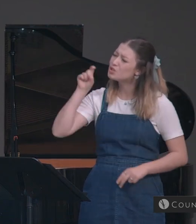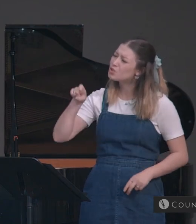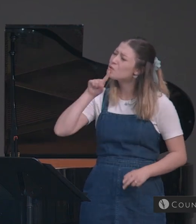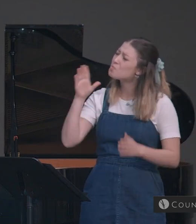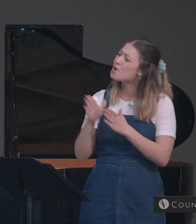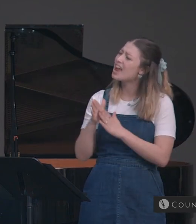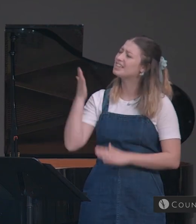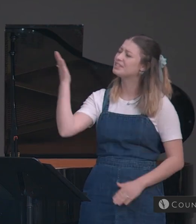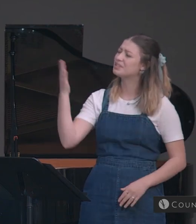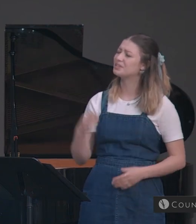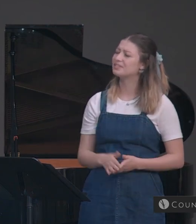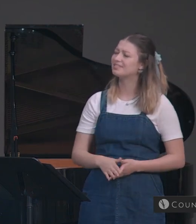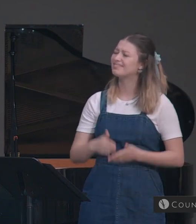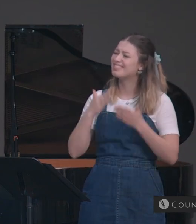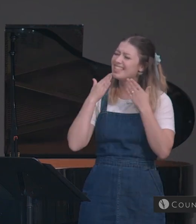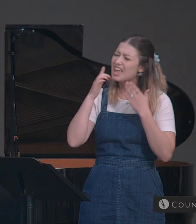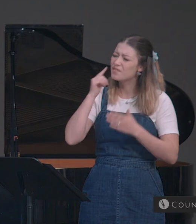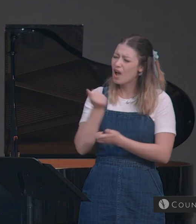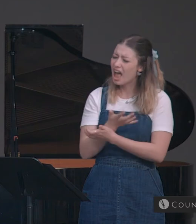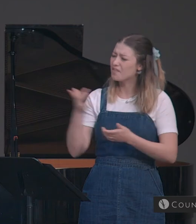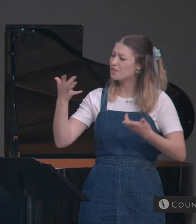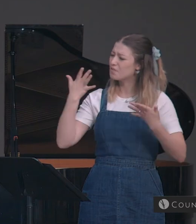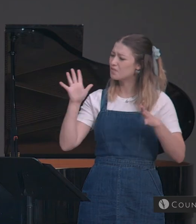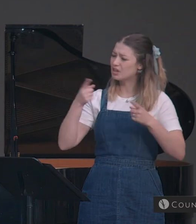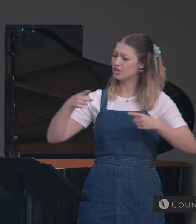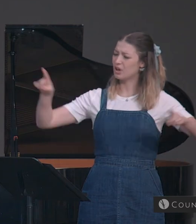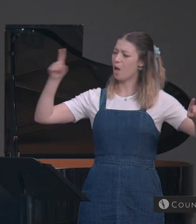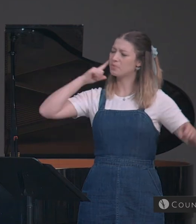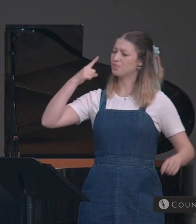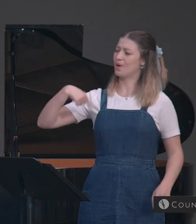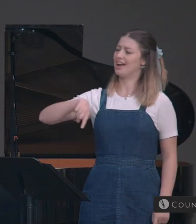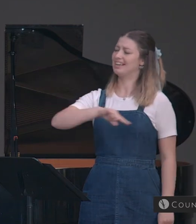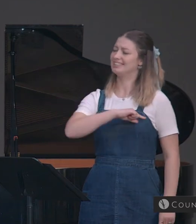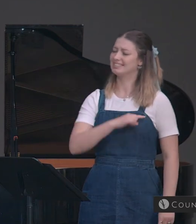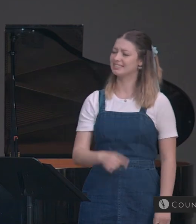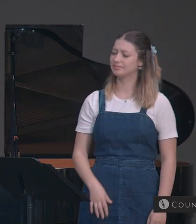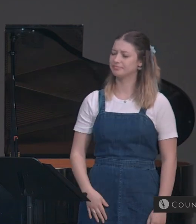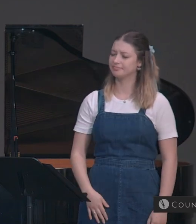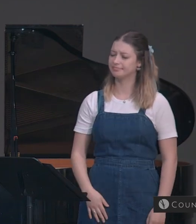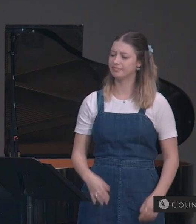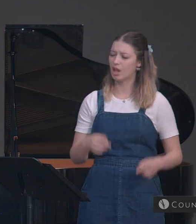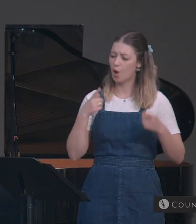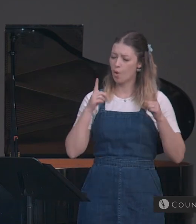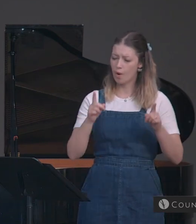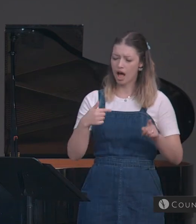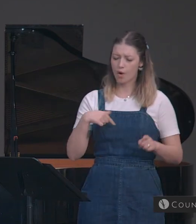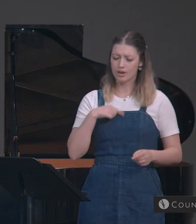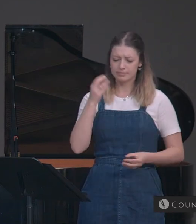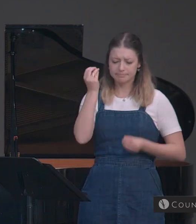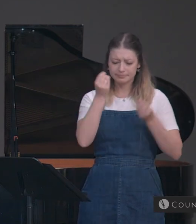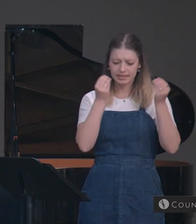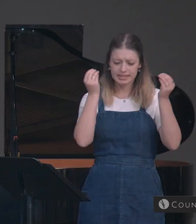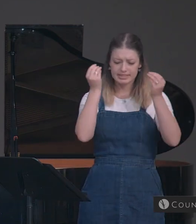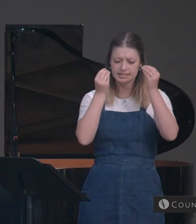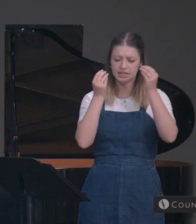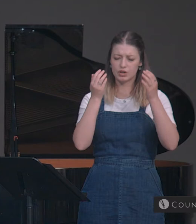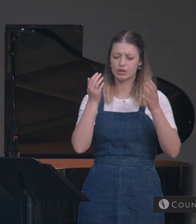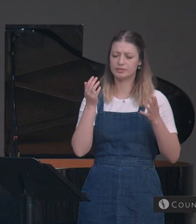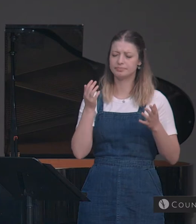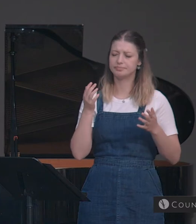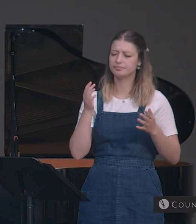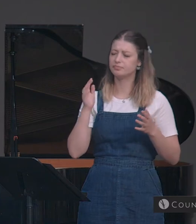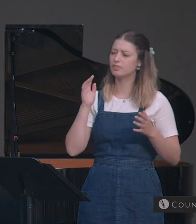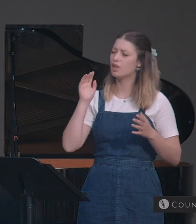you so much for all that you've accomplished for us. And Lord, in these next few moments, as we reflect upon